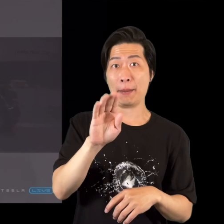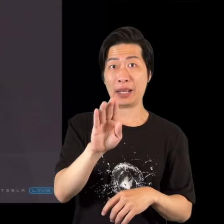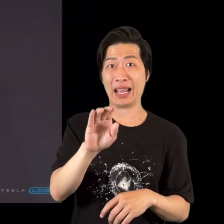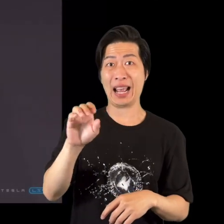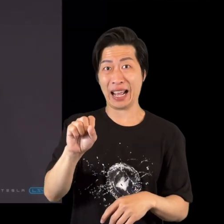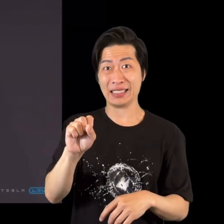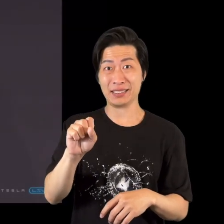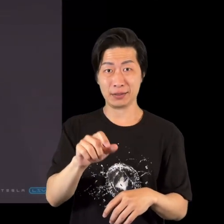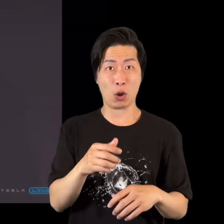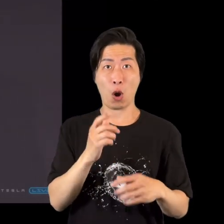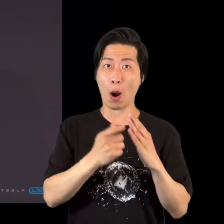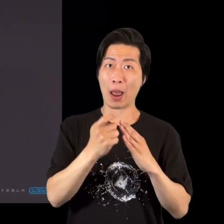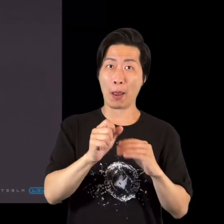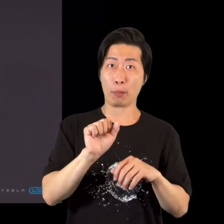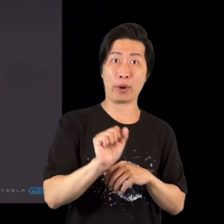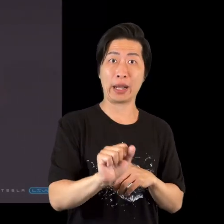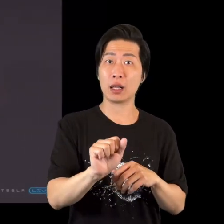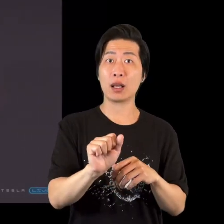update.